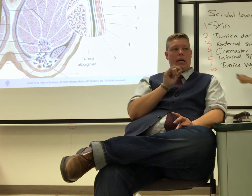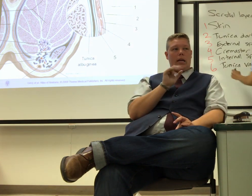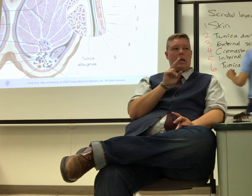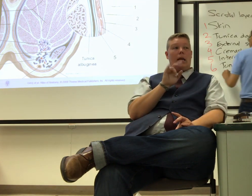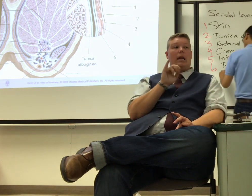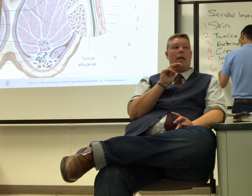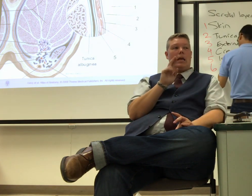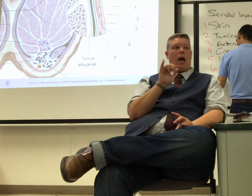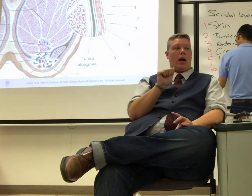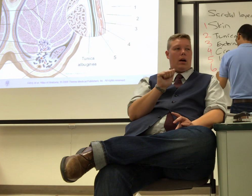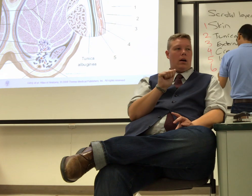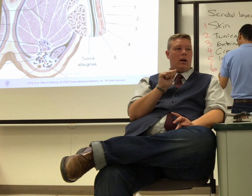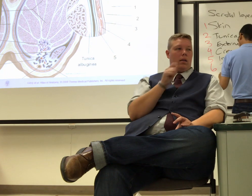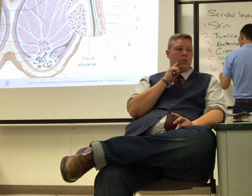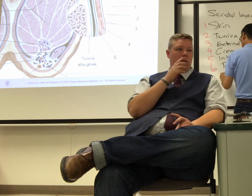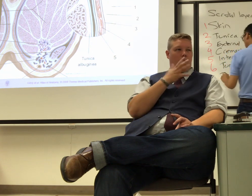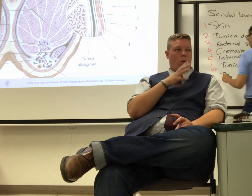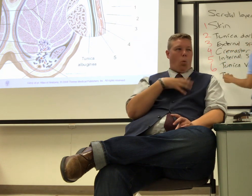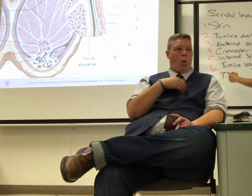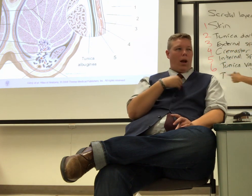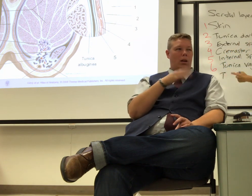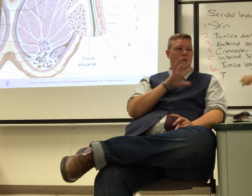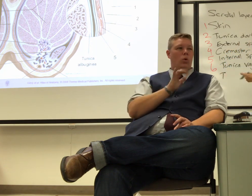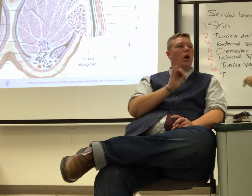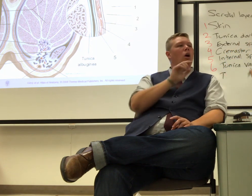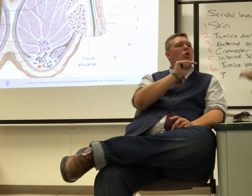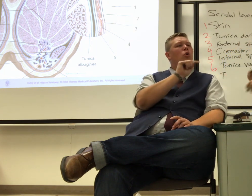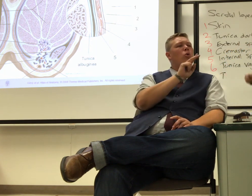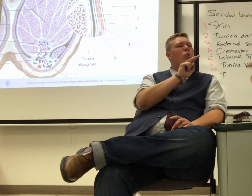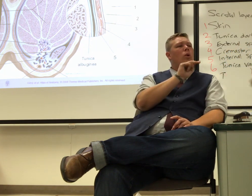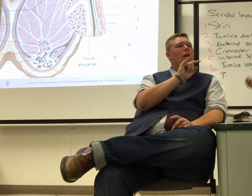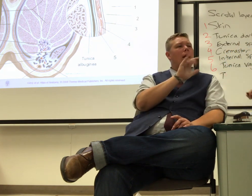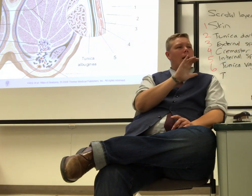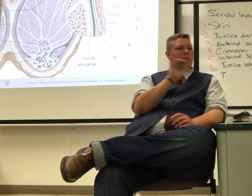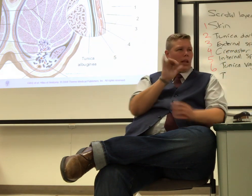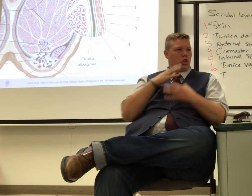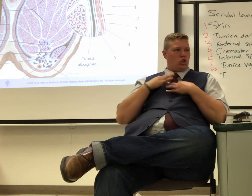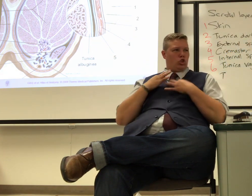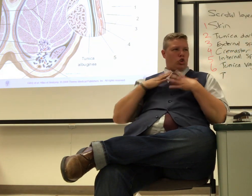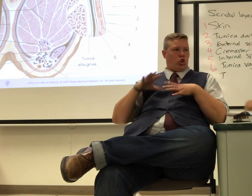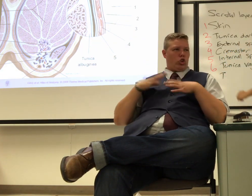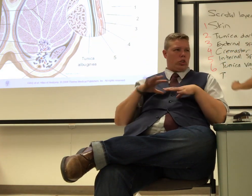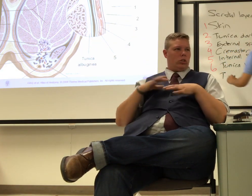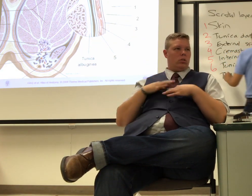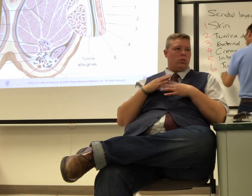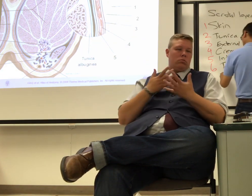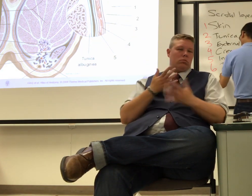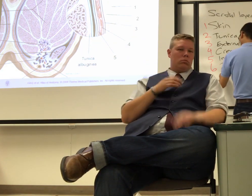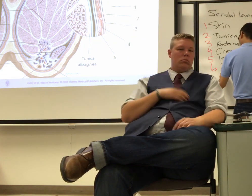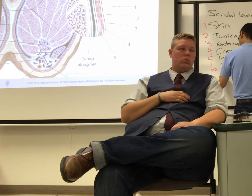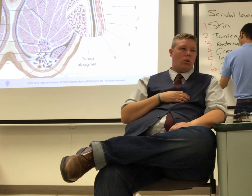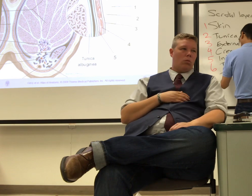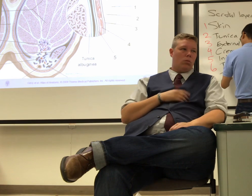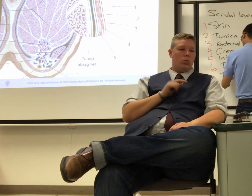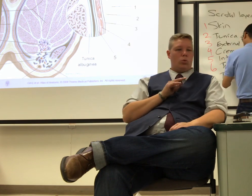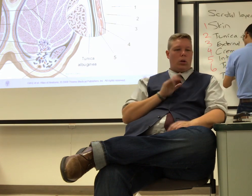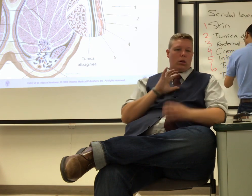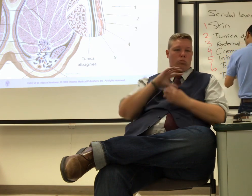layer. Tunica means shirt, like layers of shirts.